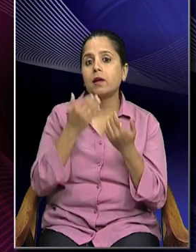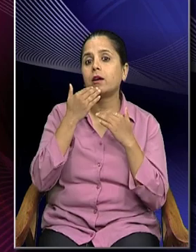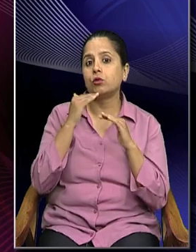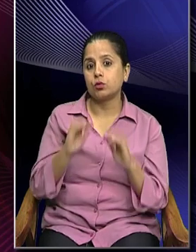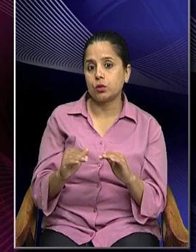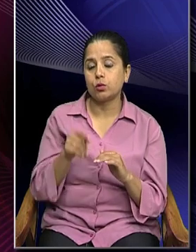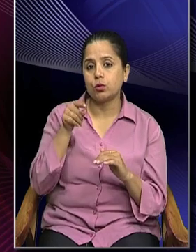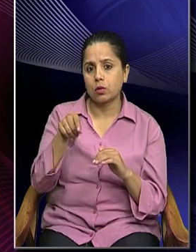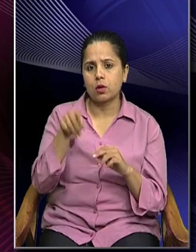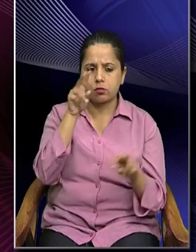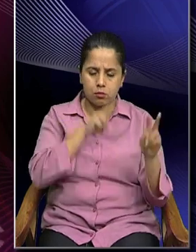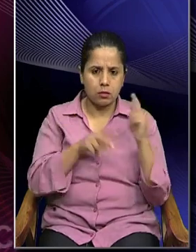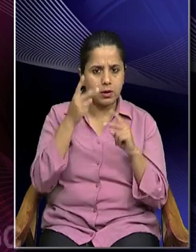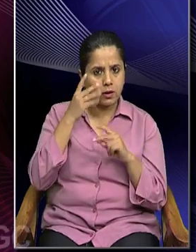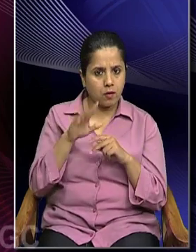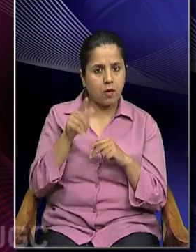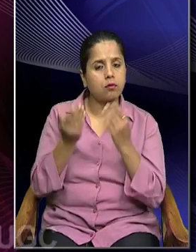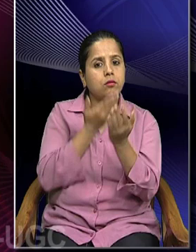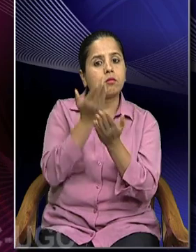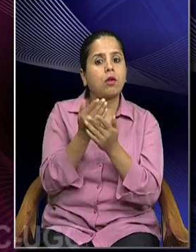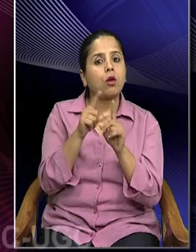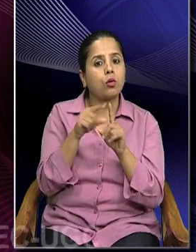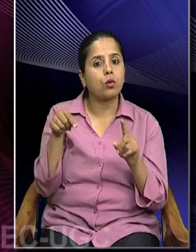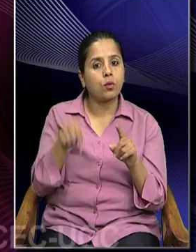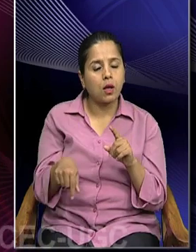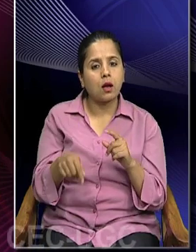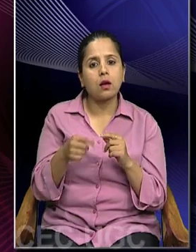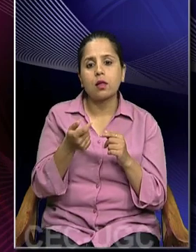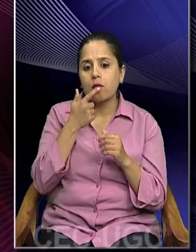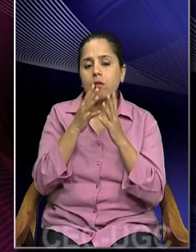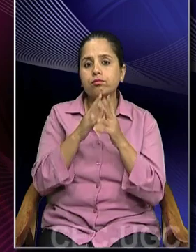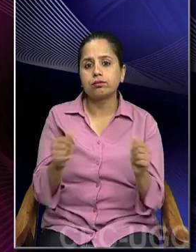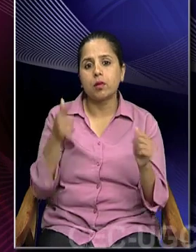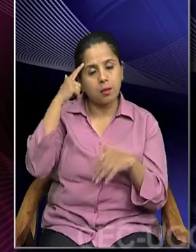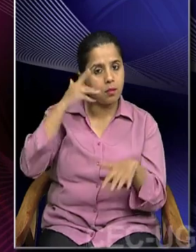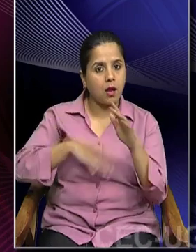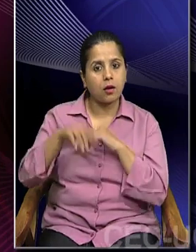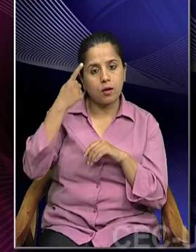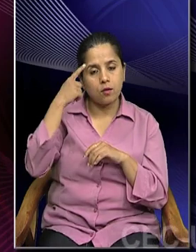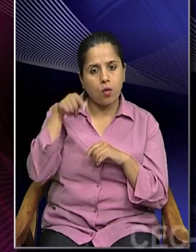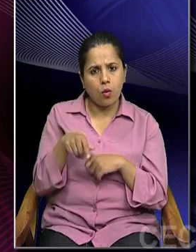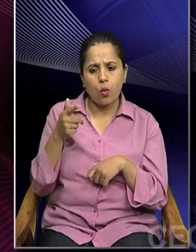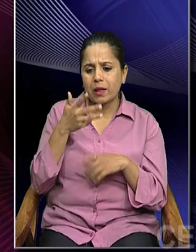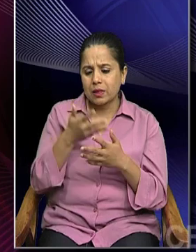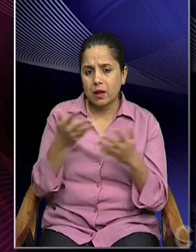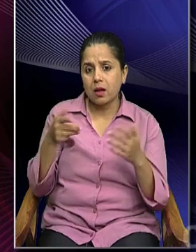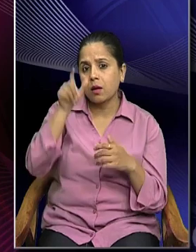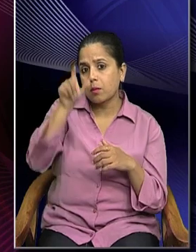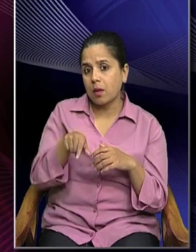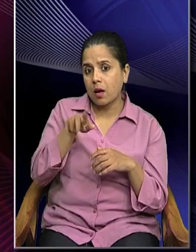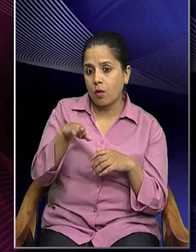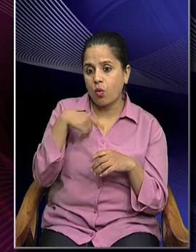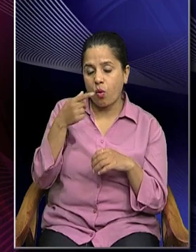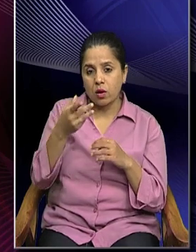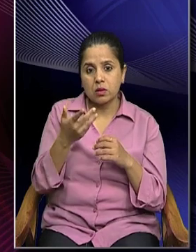students, they diagnose and propose a treatment plan for the fictitious patient